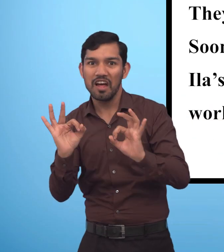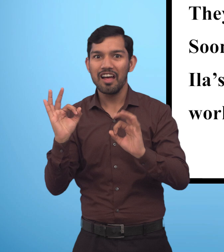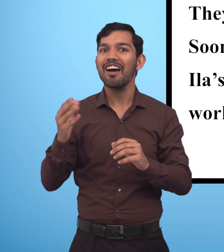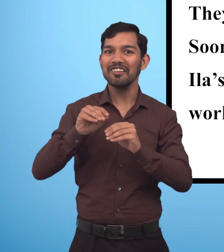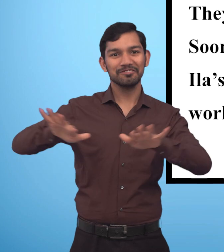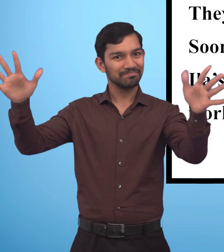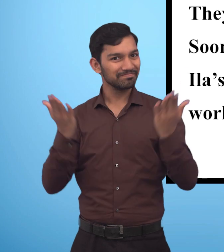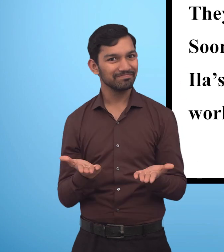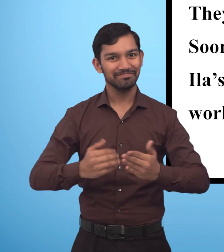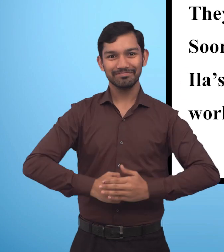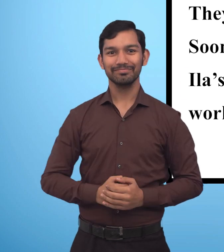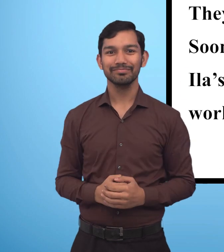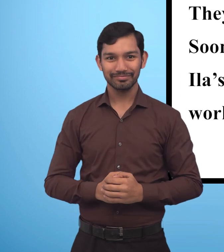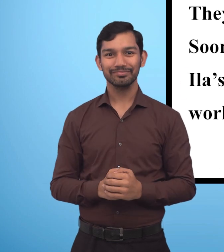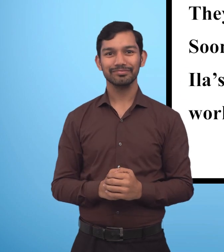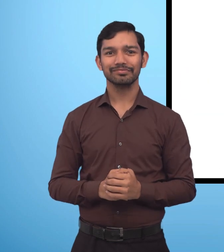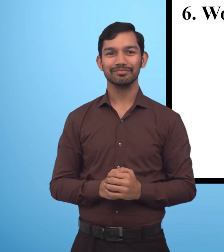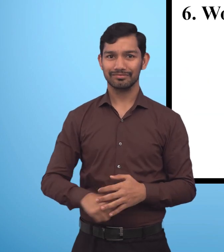spread.